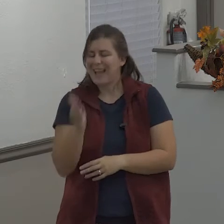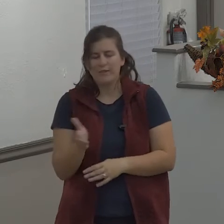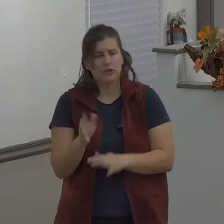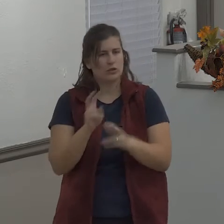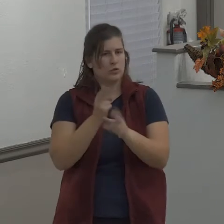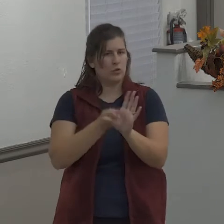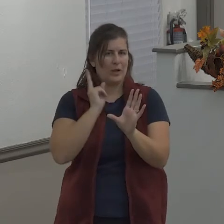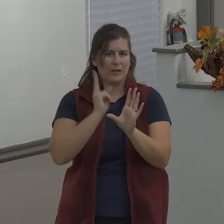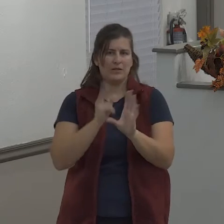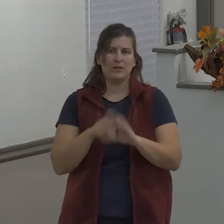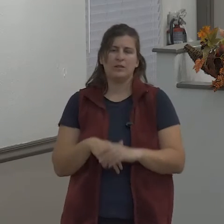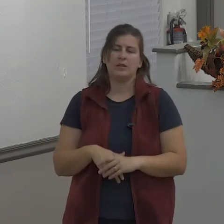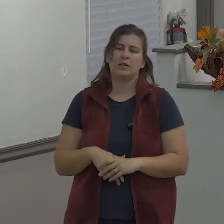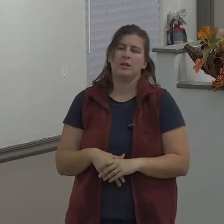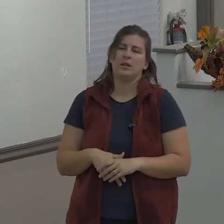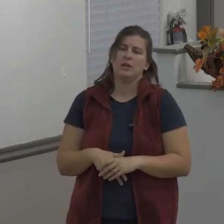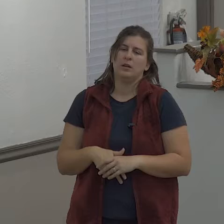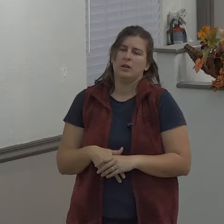quit.